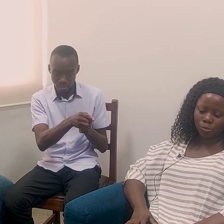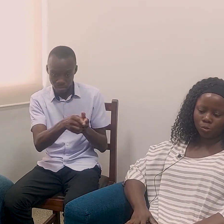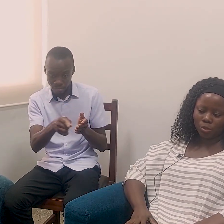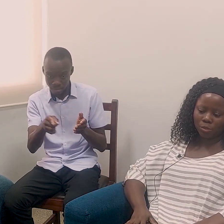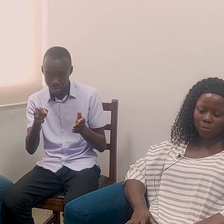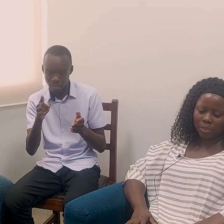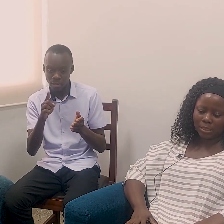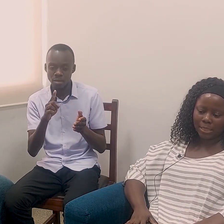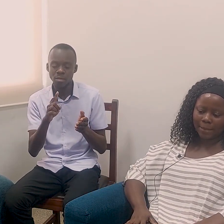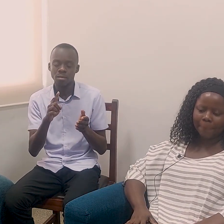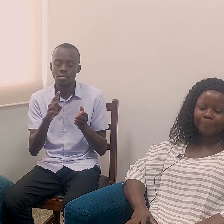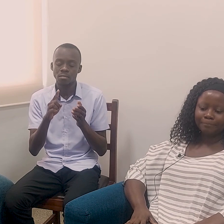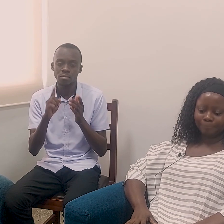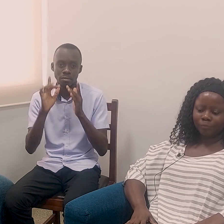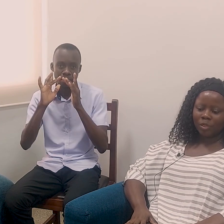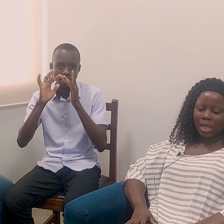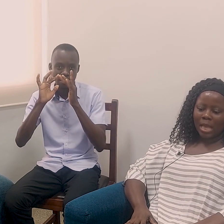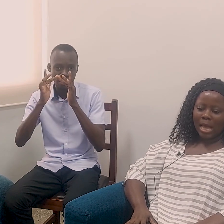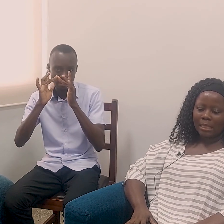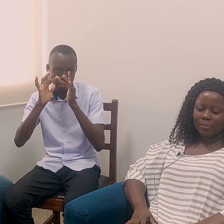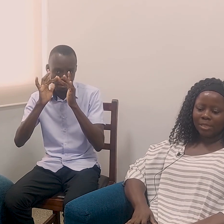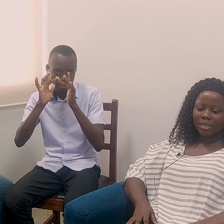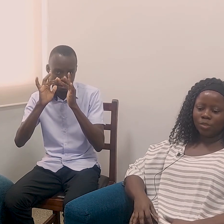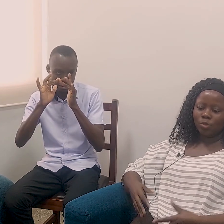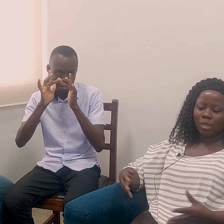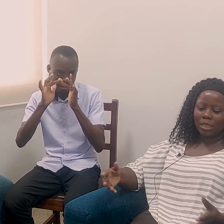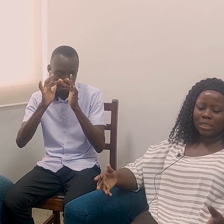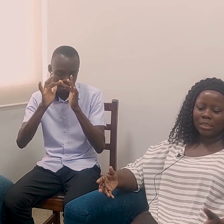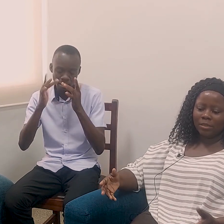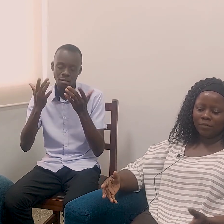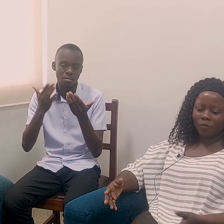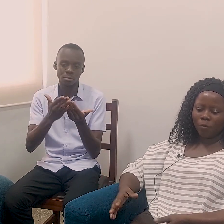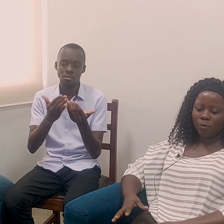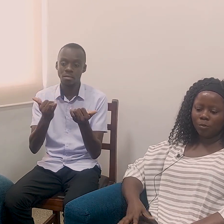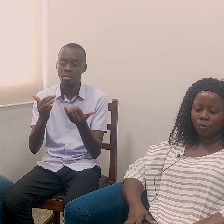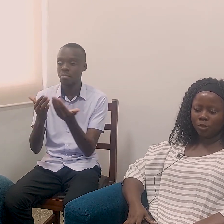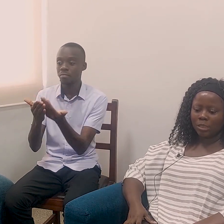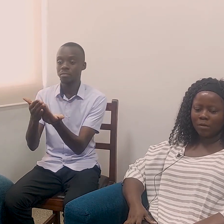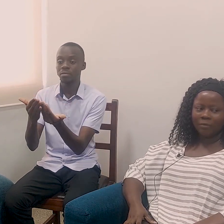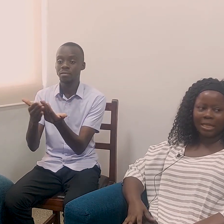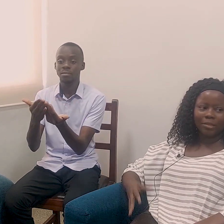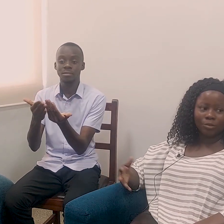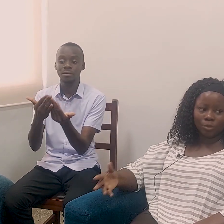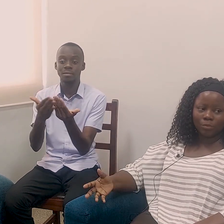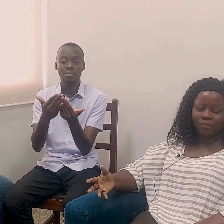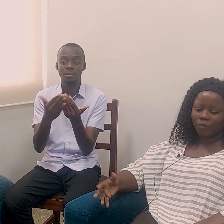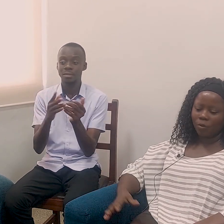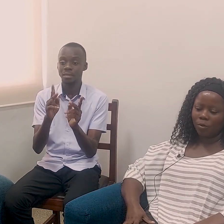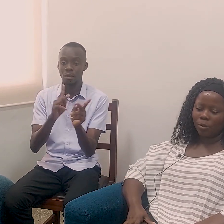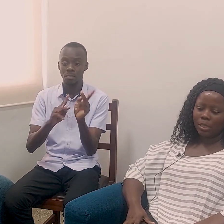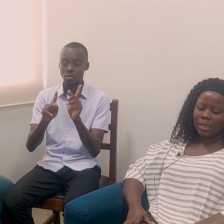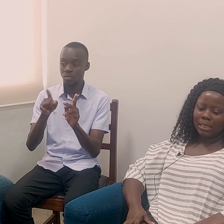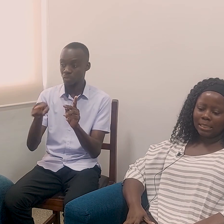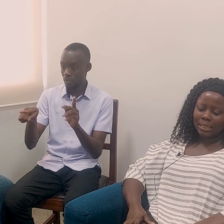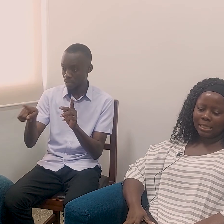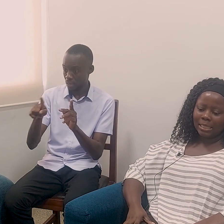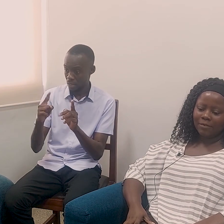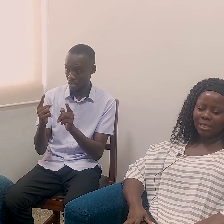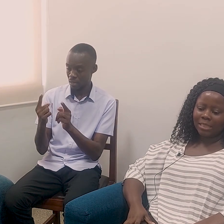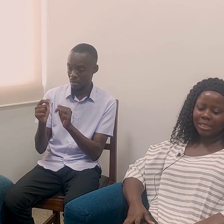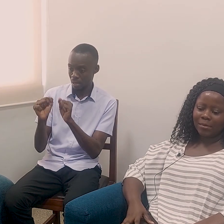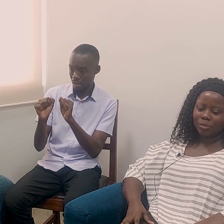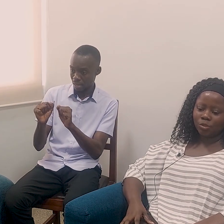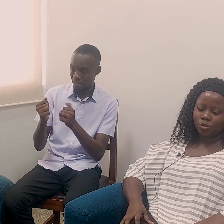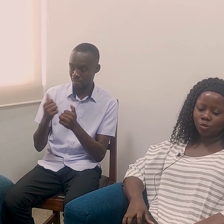to social media has made it so easy for people to self-diagnose before they